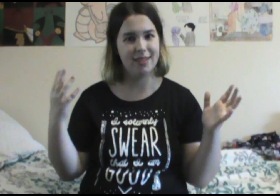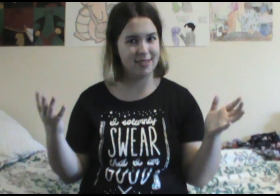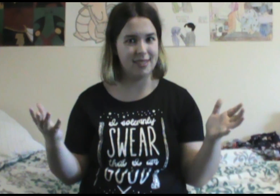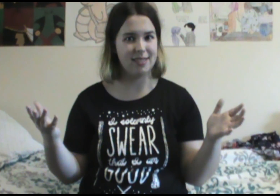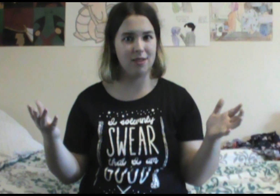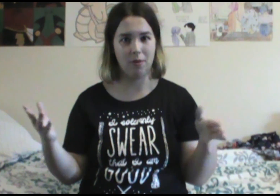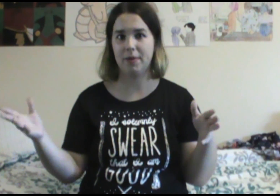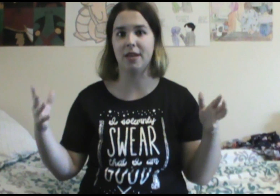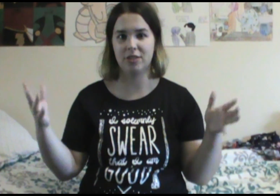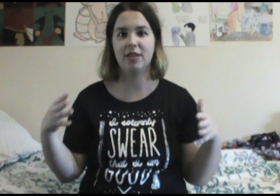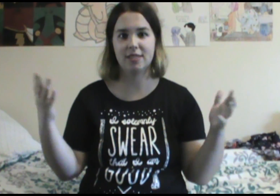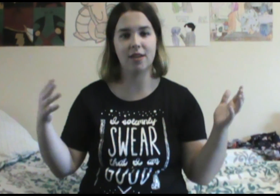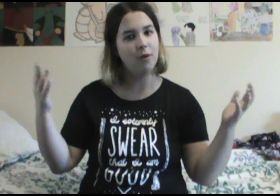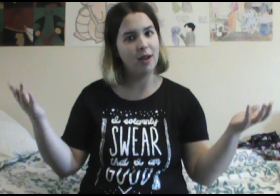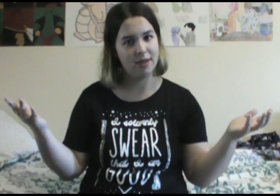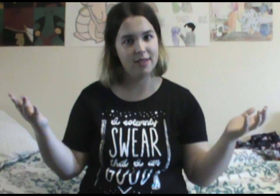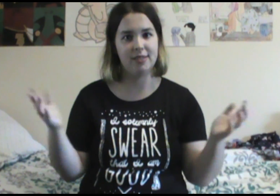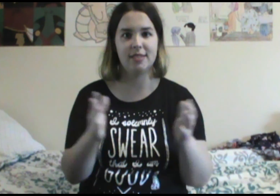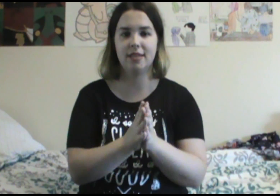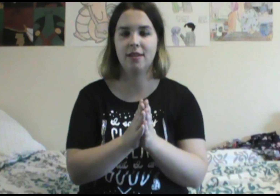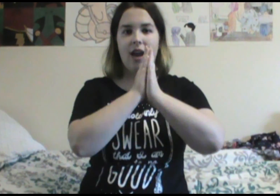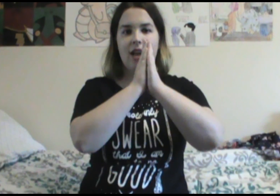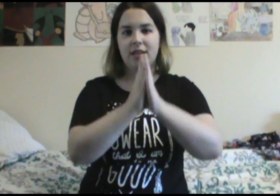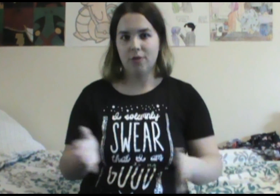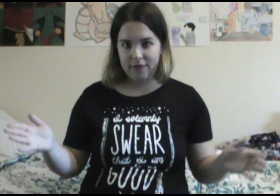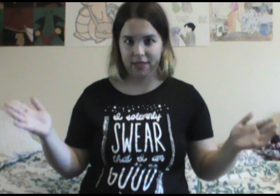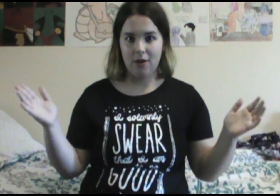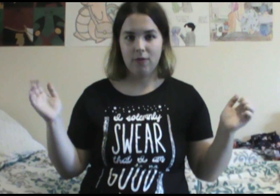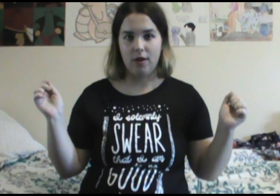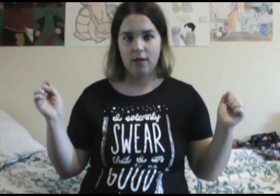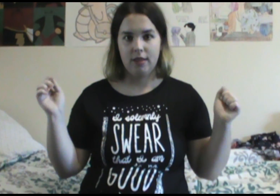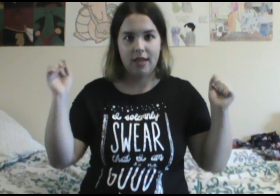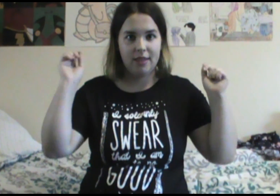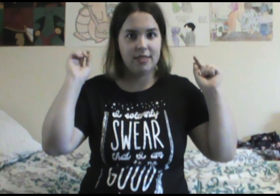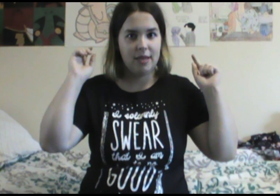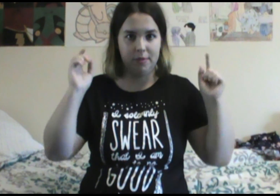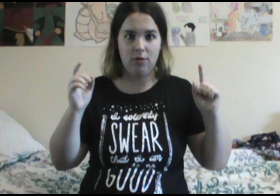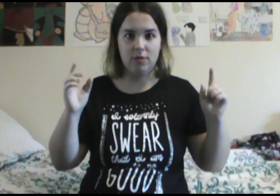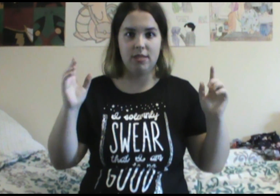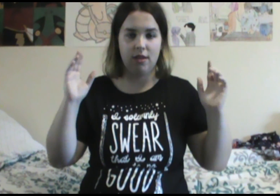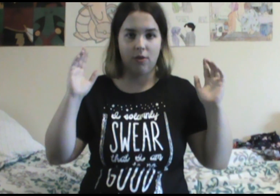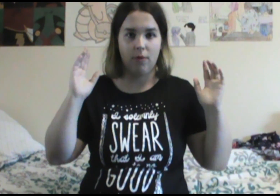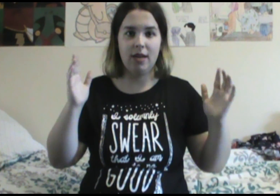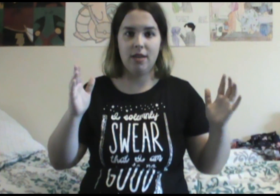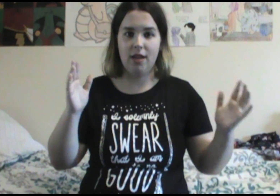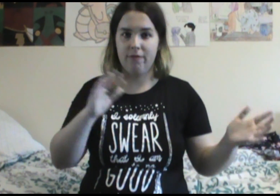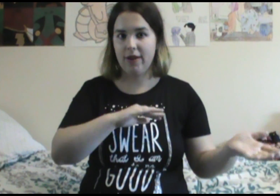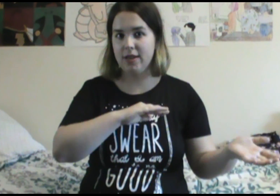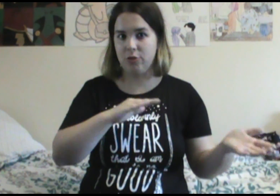this season, or potentially is going to go on in this season. And I do have to say overall that this episode was a great and very